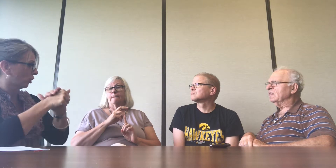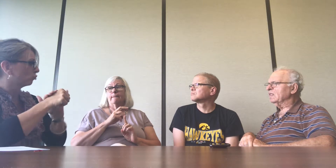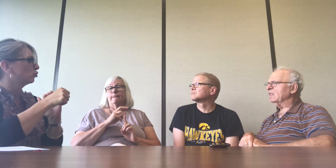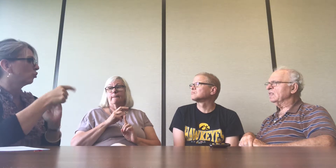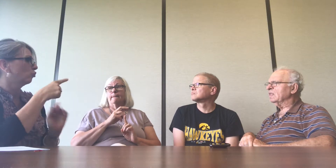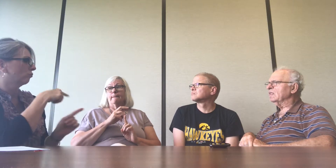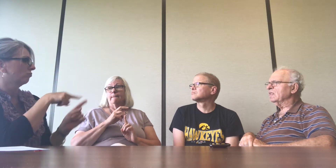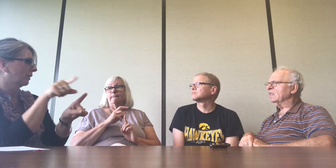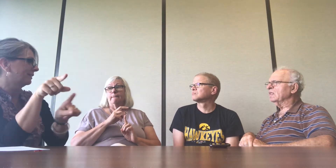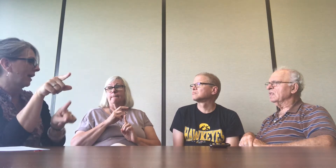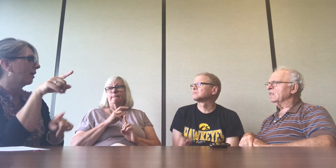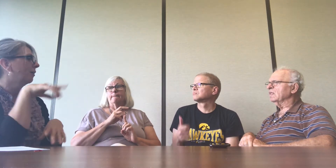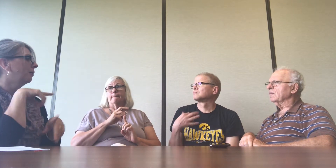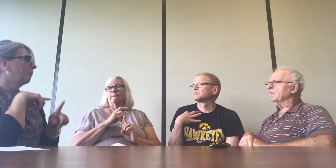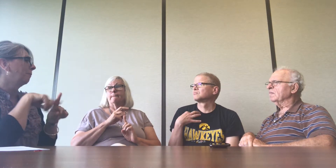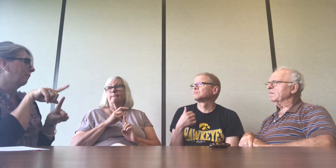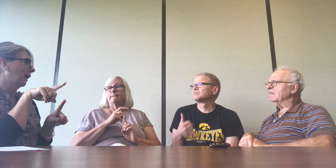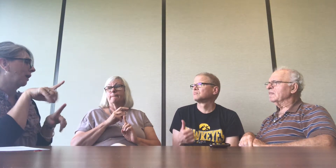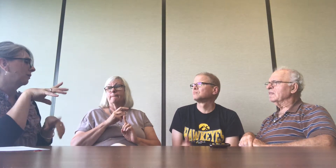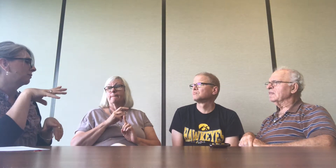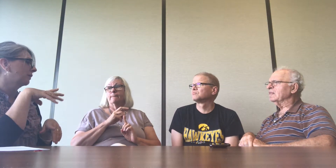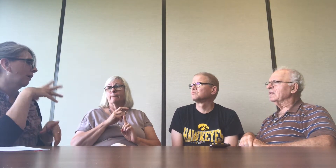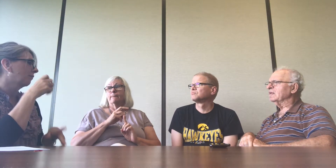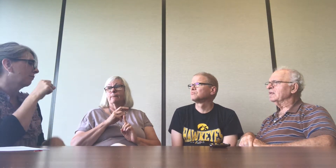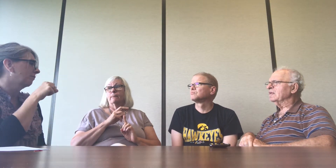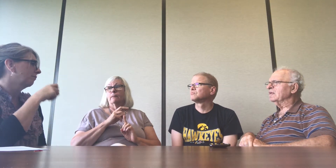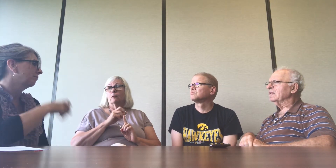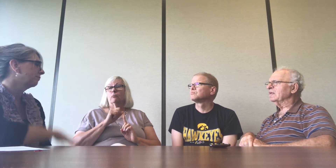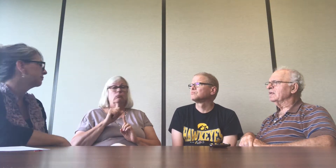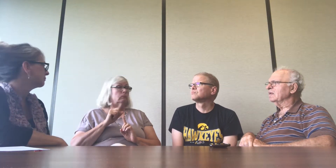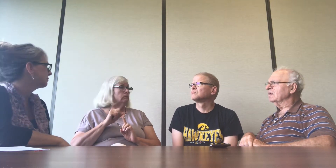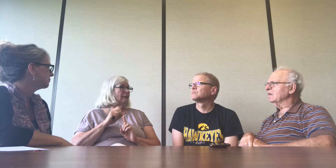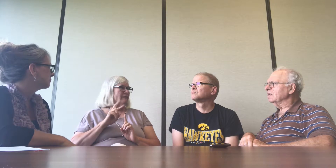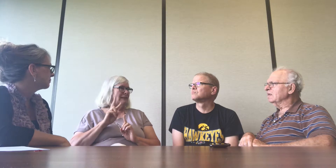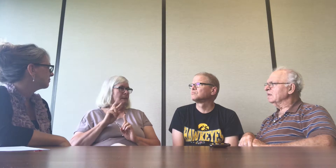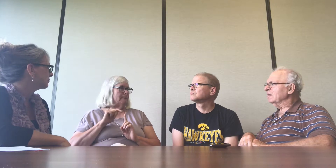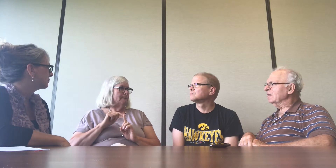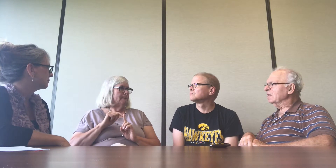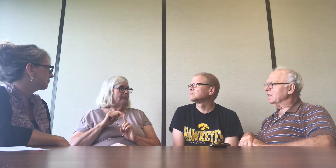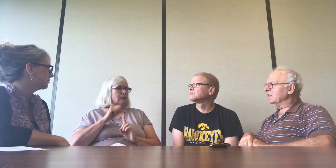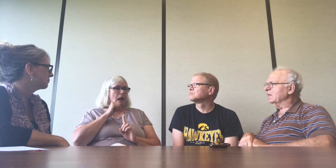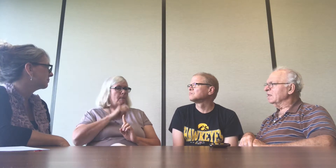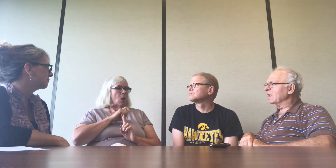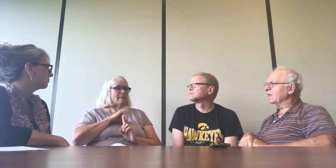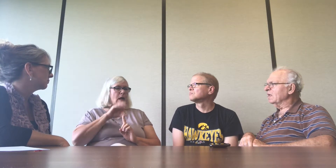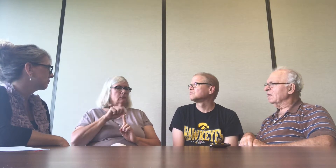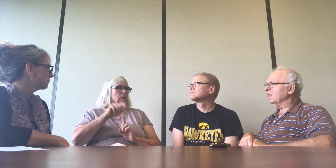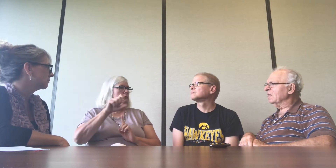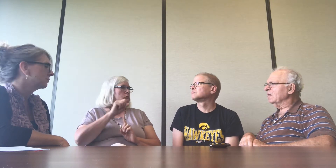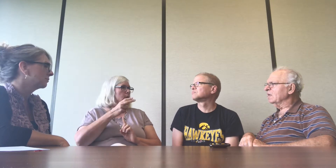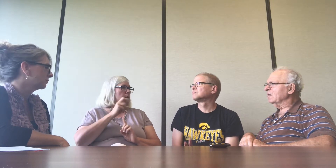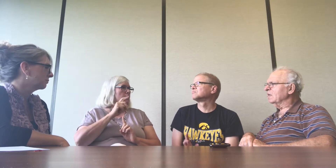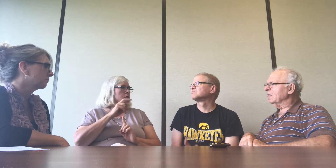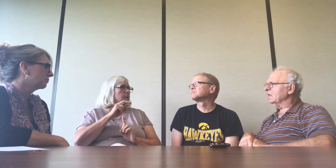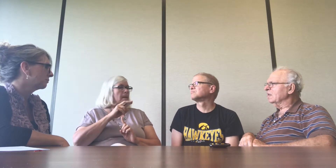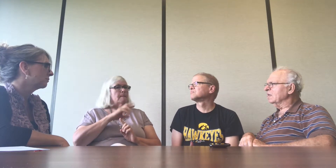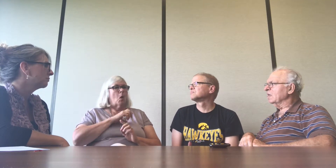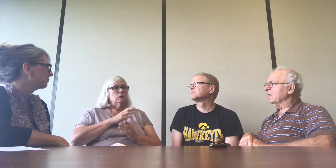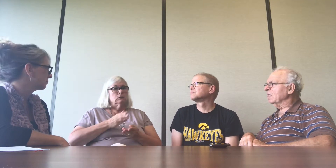Jennifer, if a victim wants to go to the shelter, they will take them. Shirley, so the police don't force